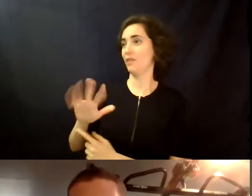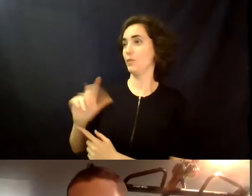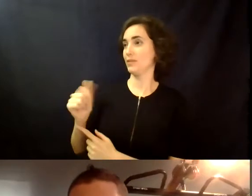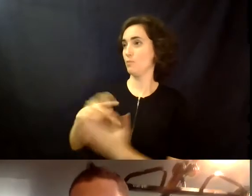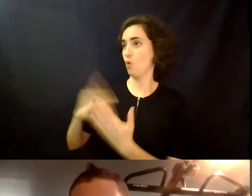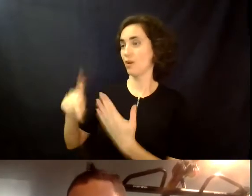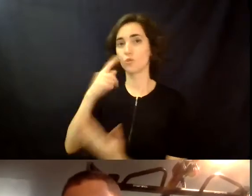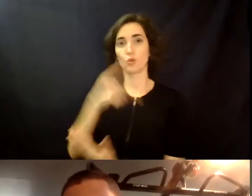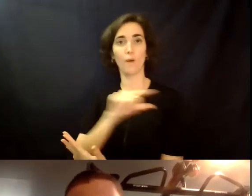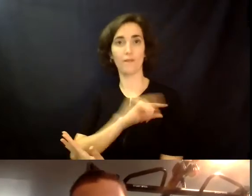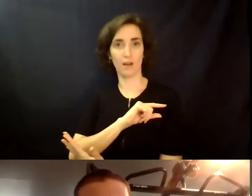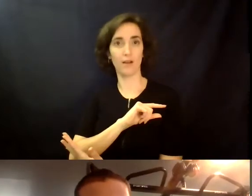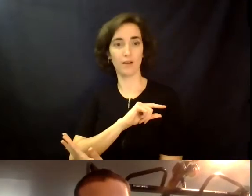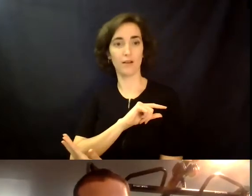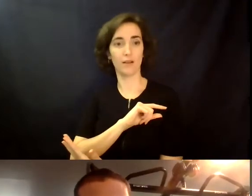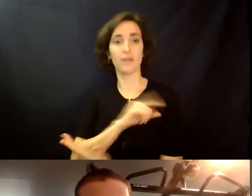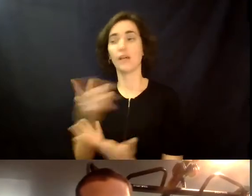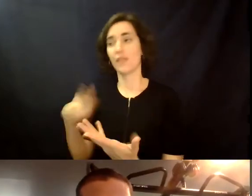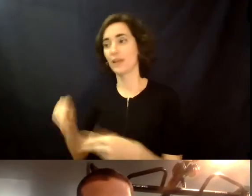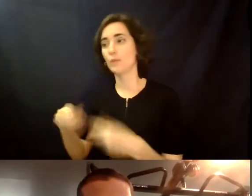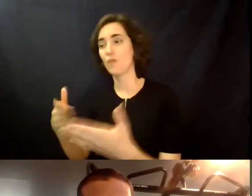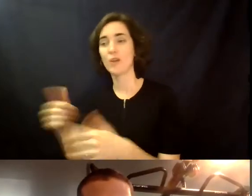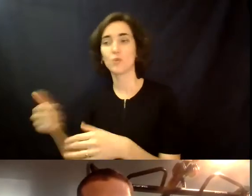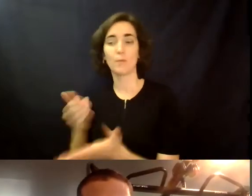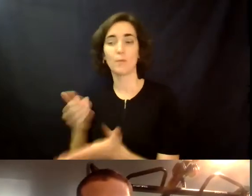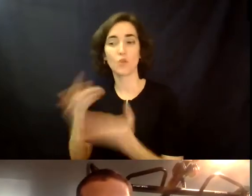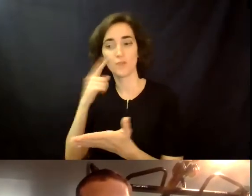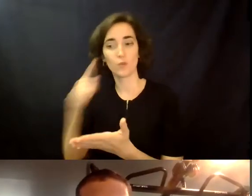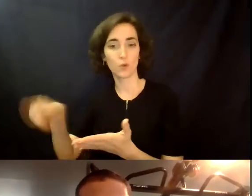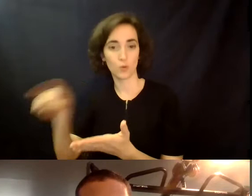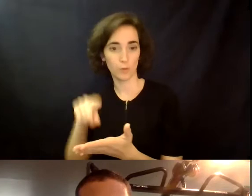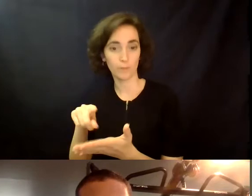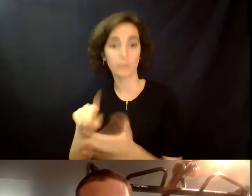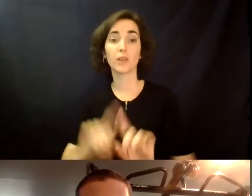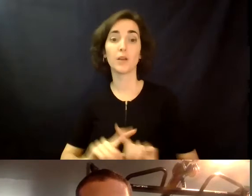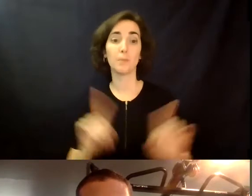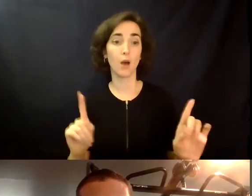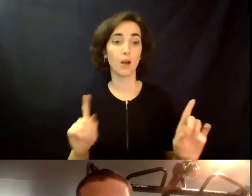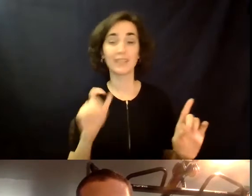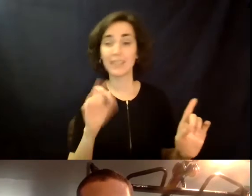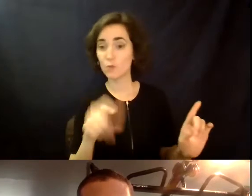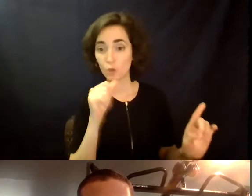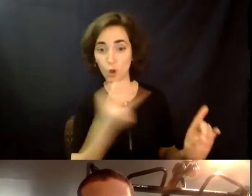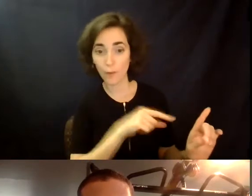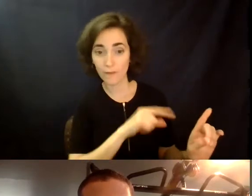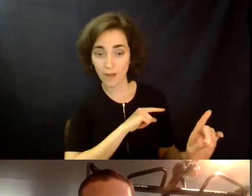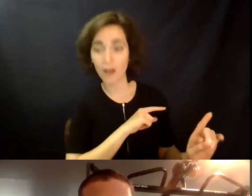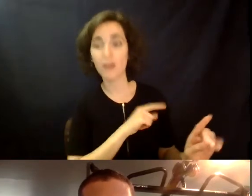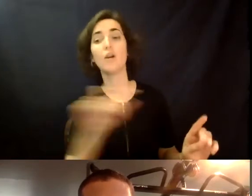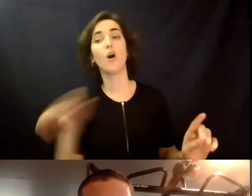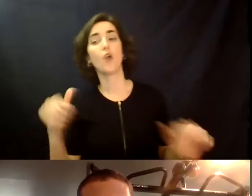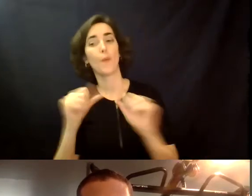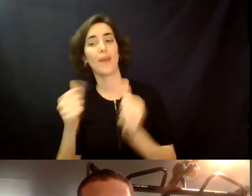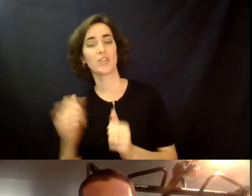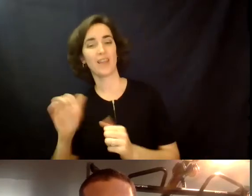qualified so they can provide transportation service to you all. However, if you don't qualify, there are other agencies probably in that